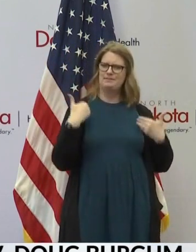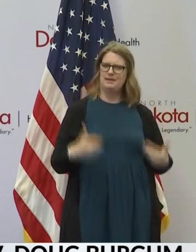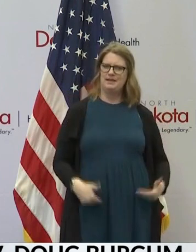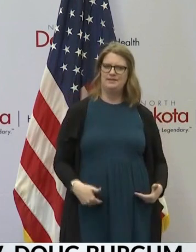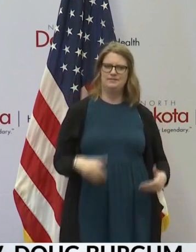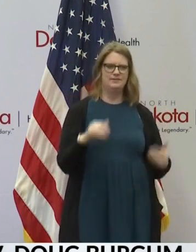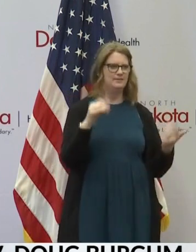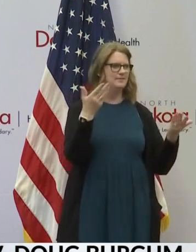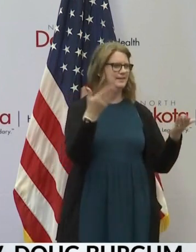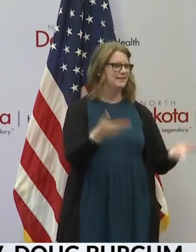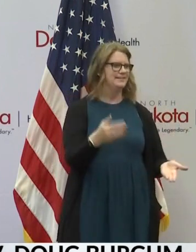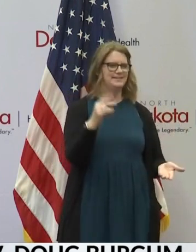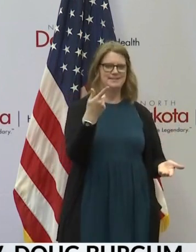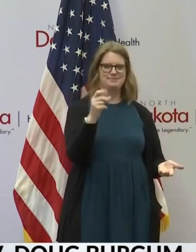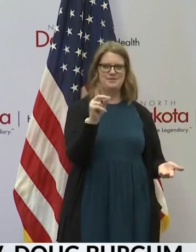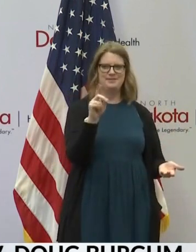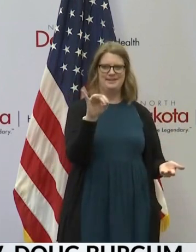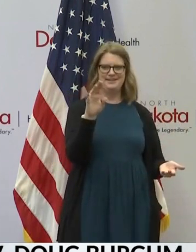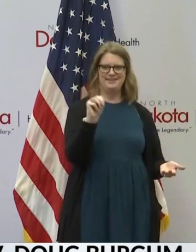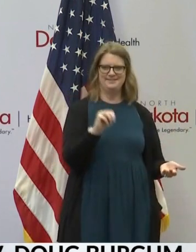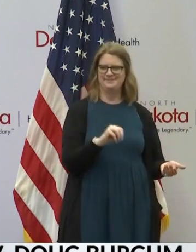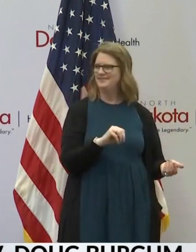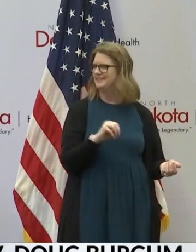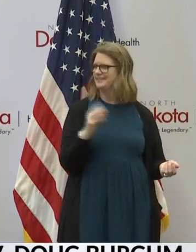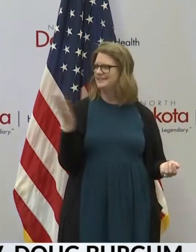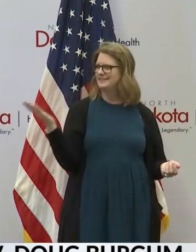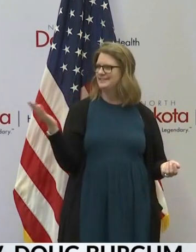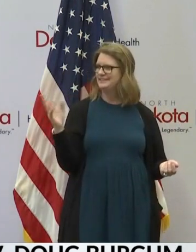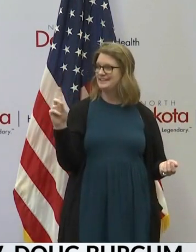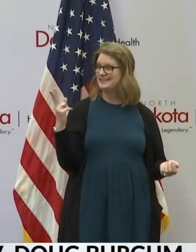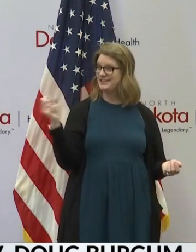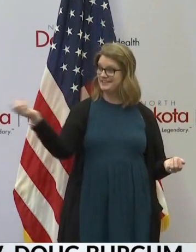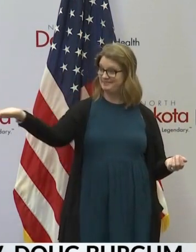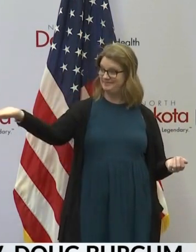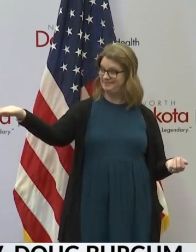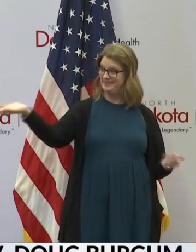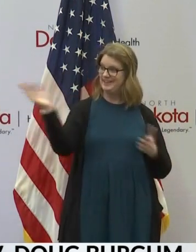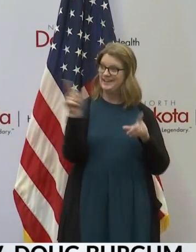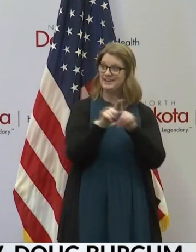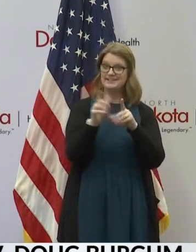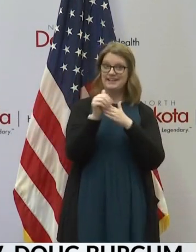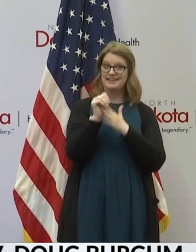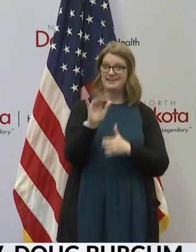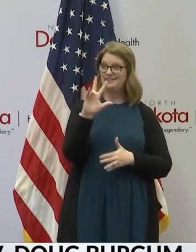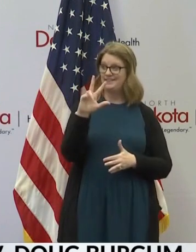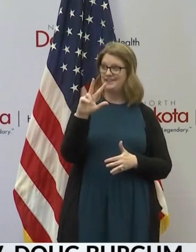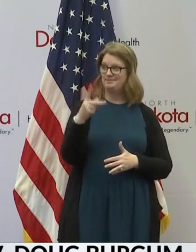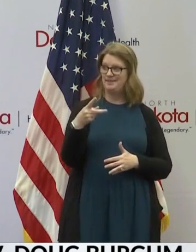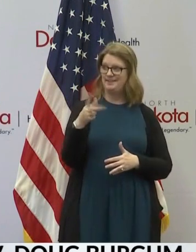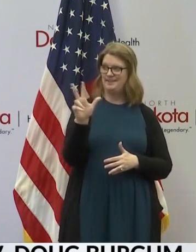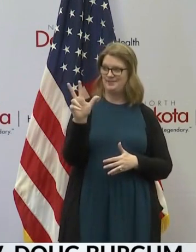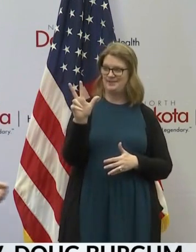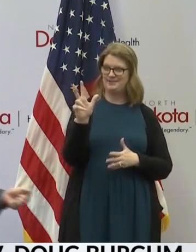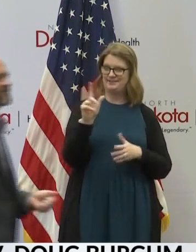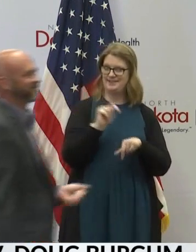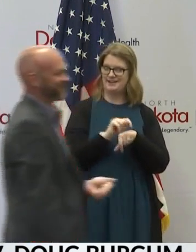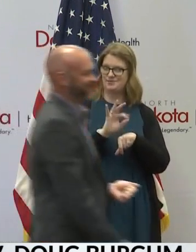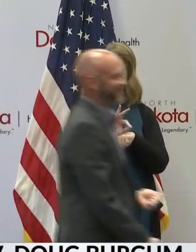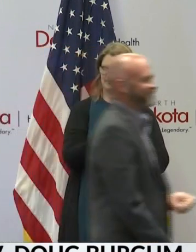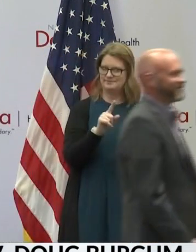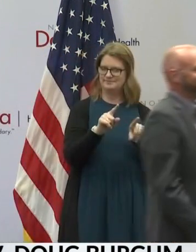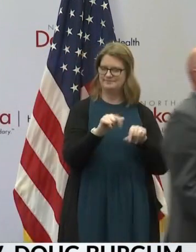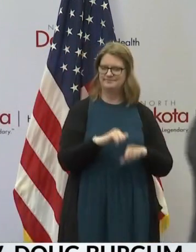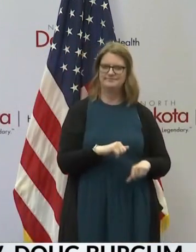podium. Chris Jones, head of Department of Human Services and also the leader of the VP3 task force. Chris, welcome back.